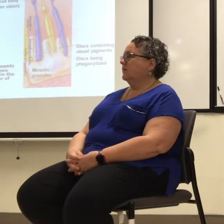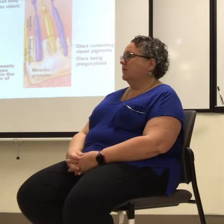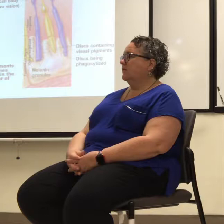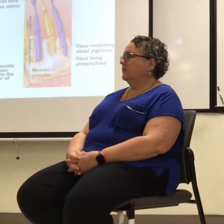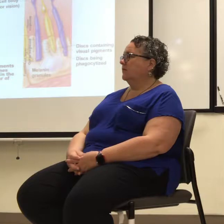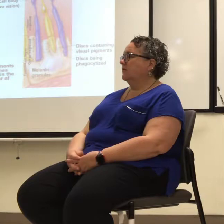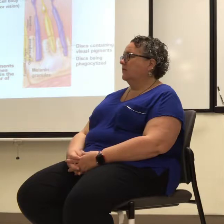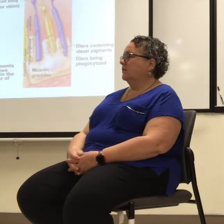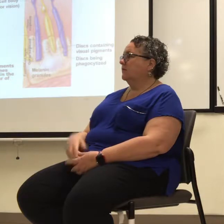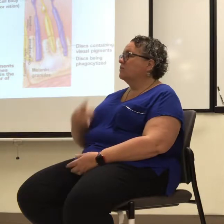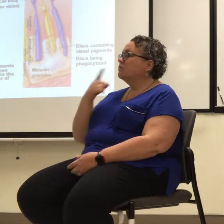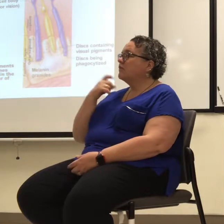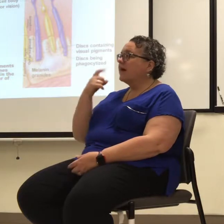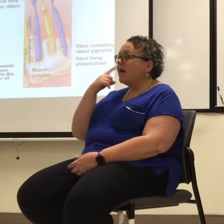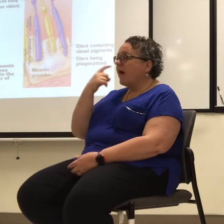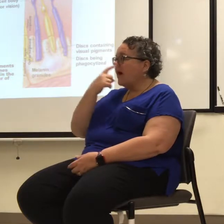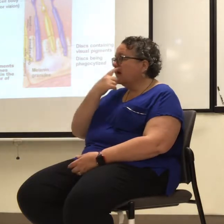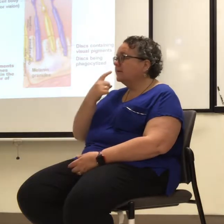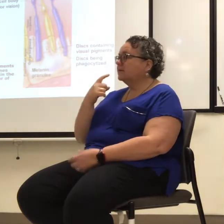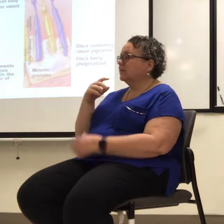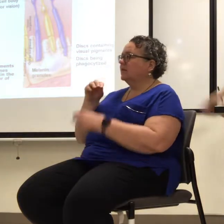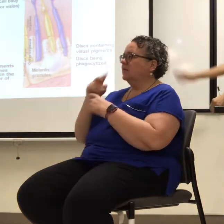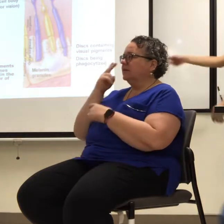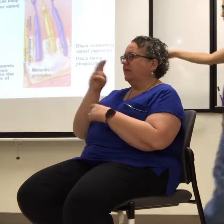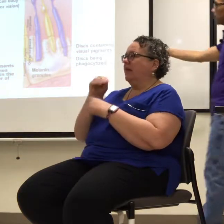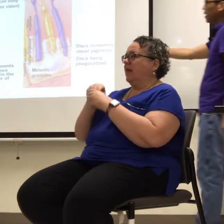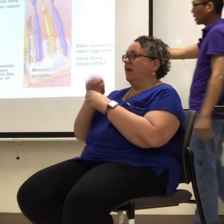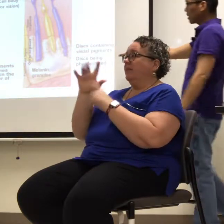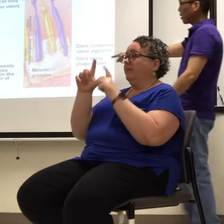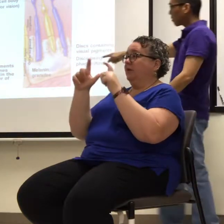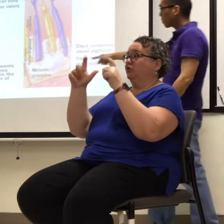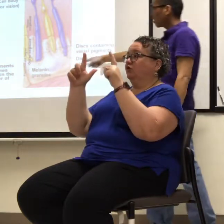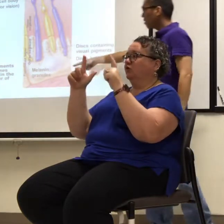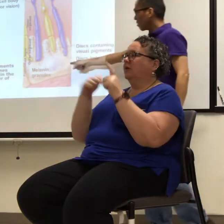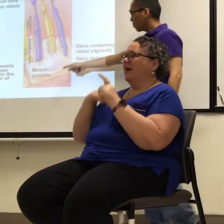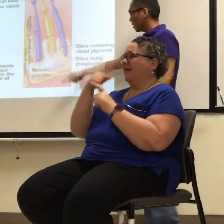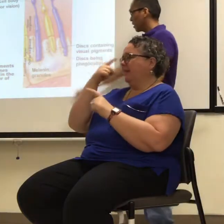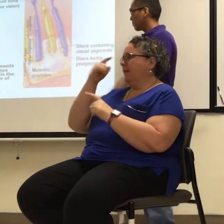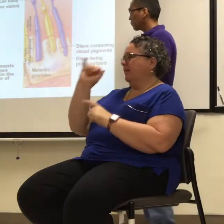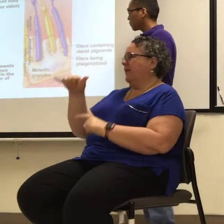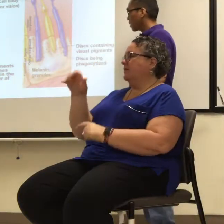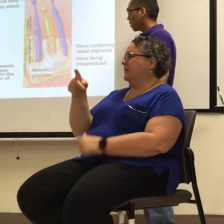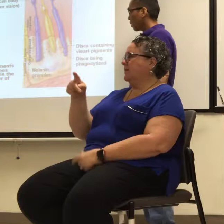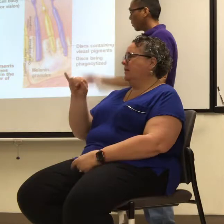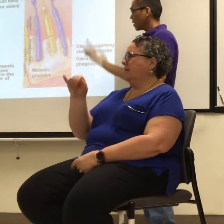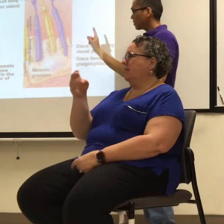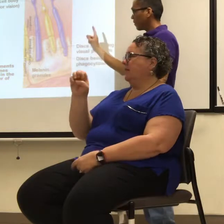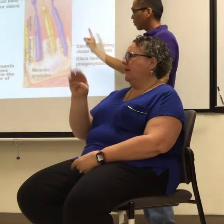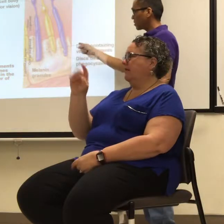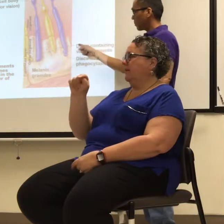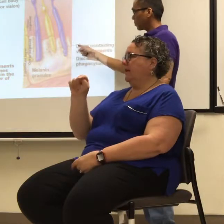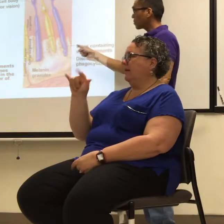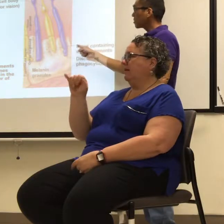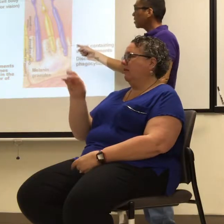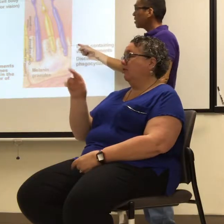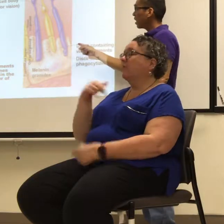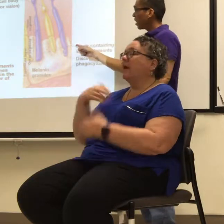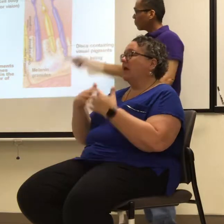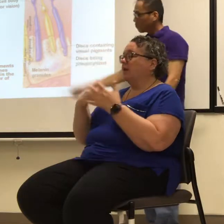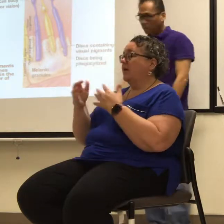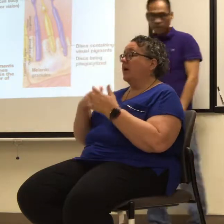You ever get red eye in photographs? I think that's the pigmented layer, I believe. Well, anyways, the